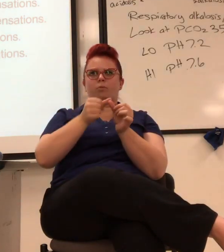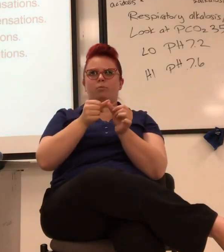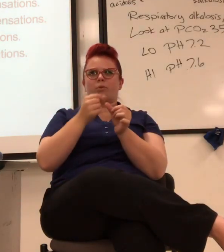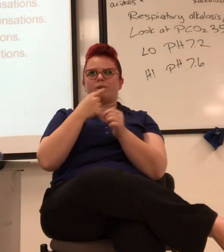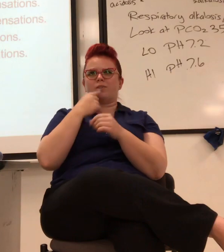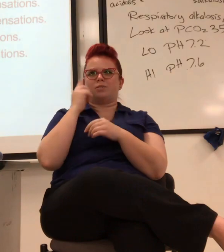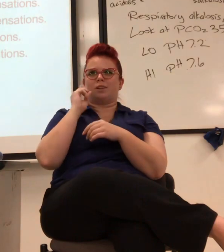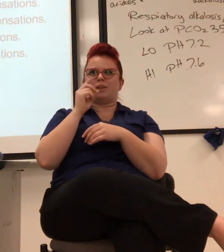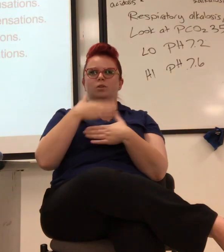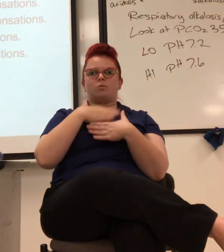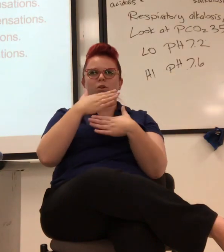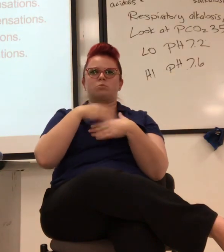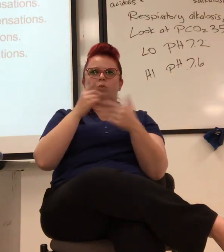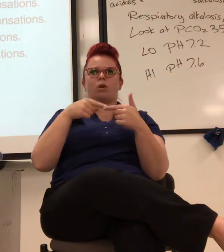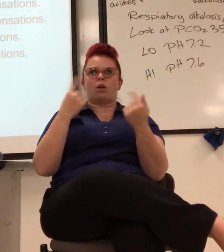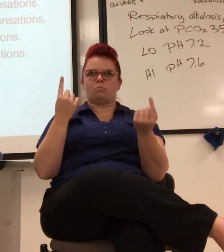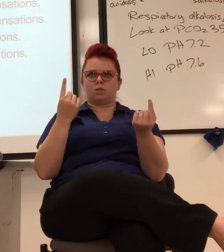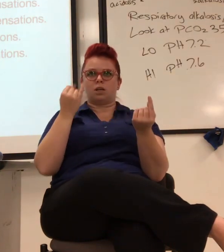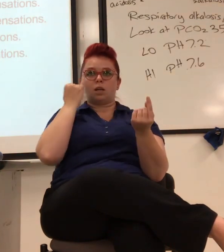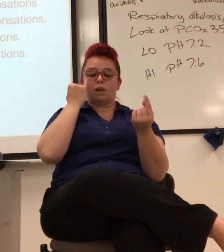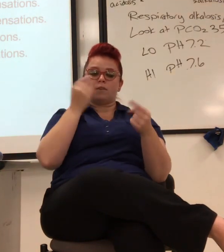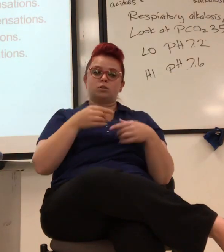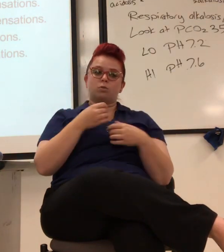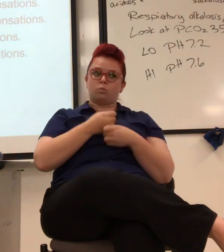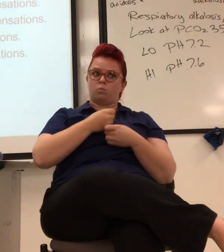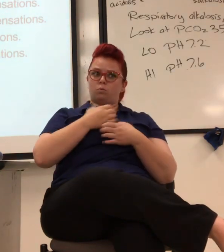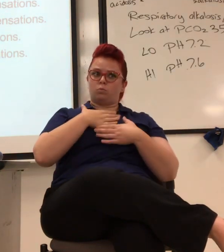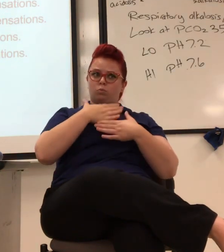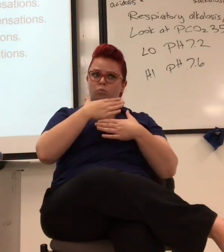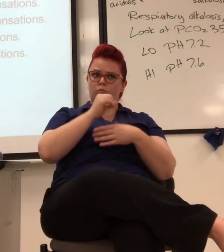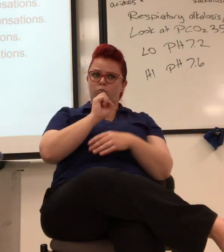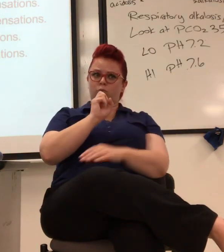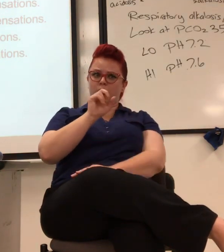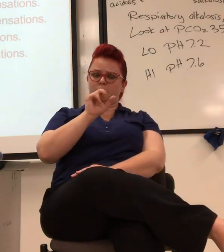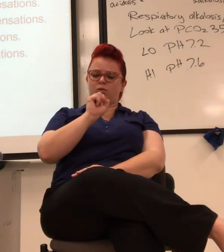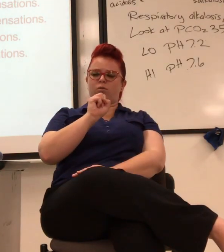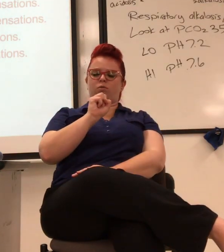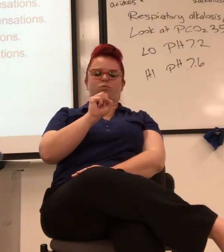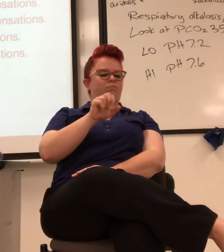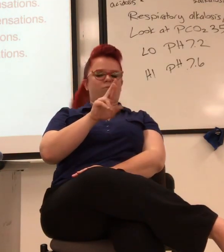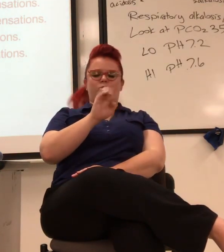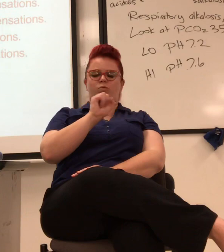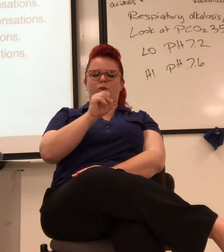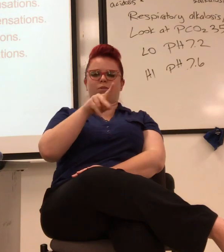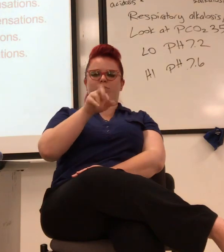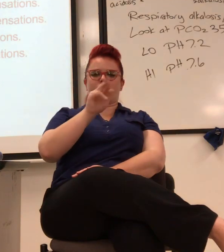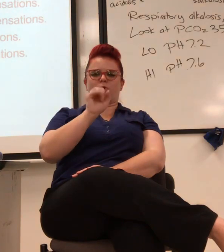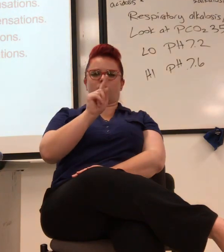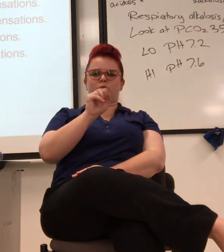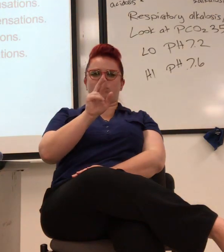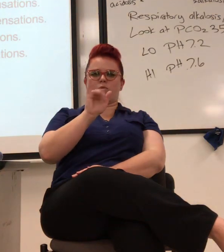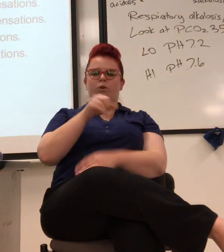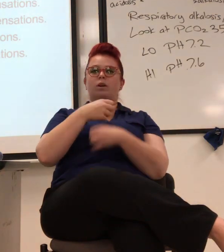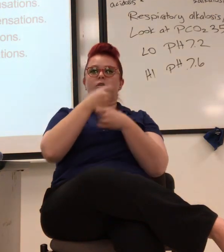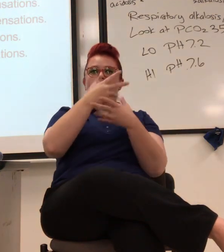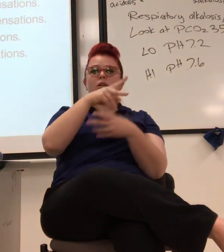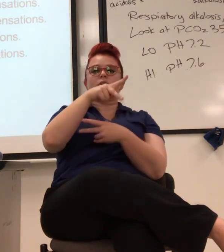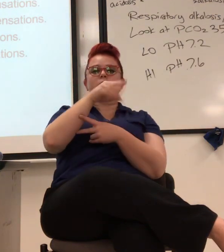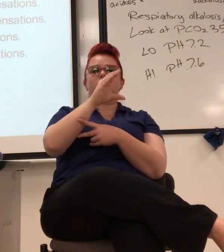left. So you take the acid out of the blood to get it to go this way to try